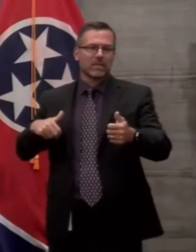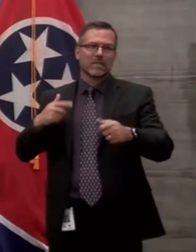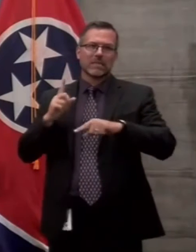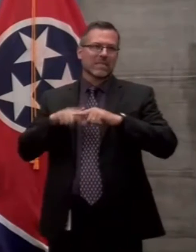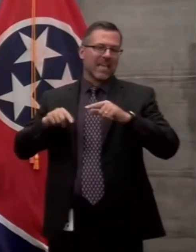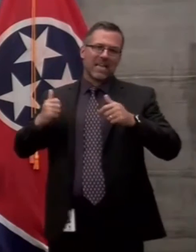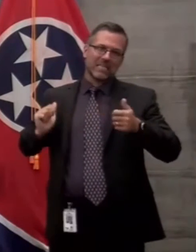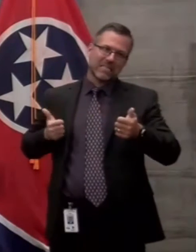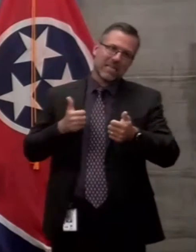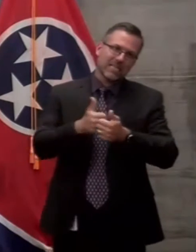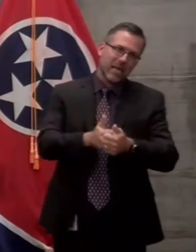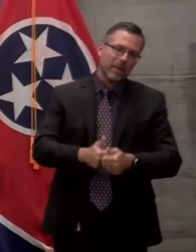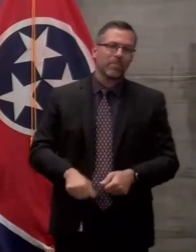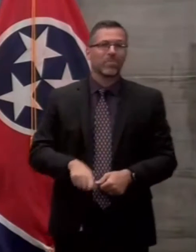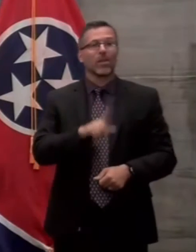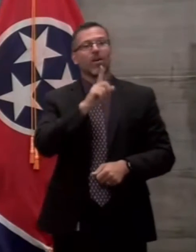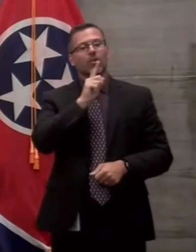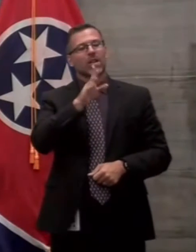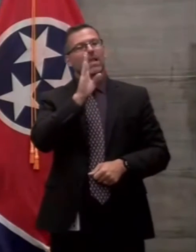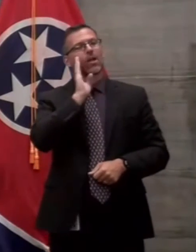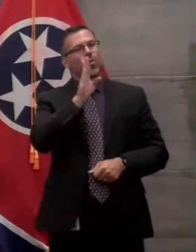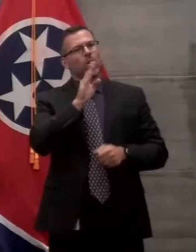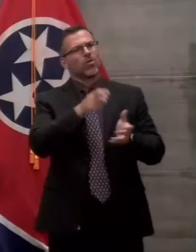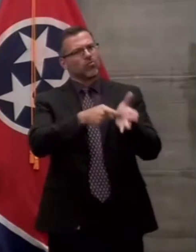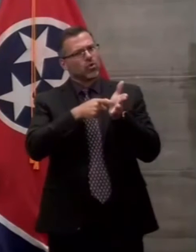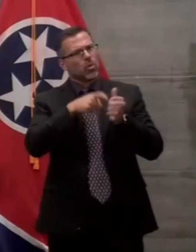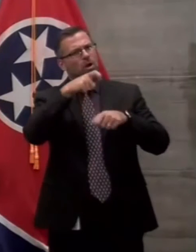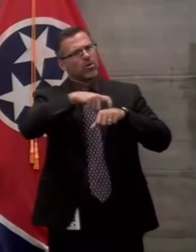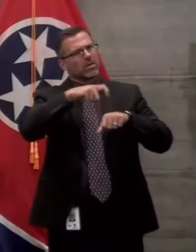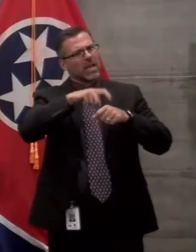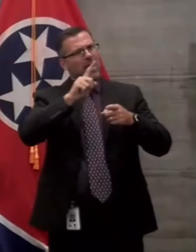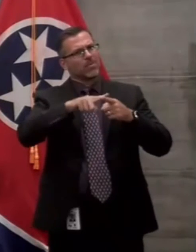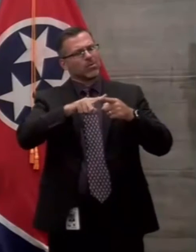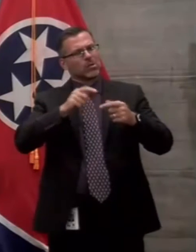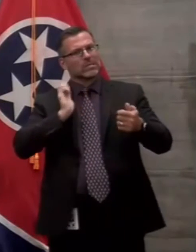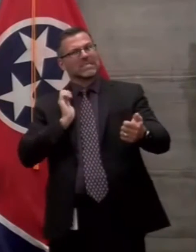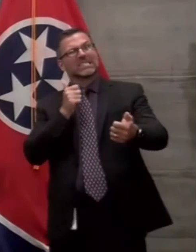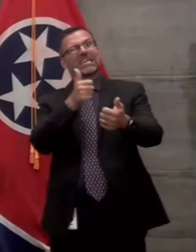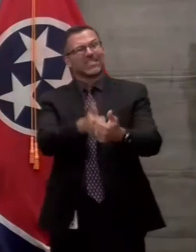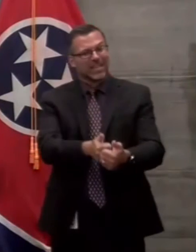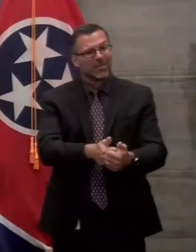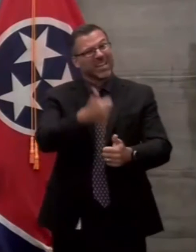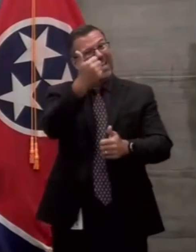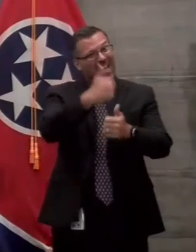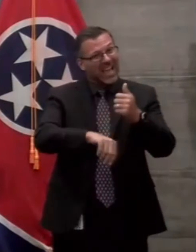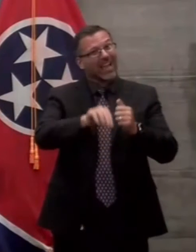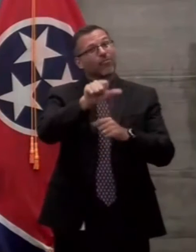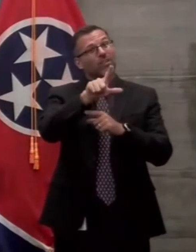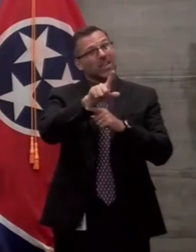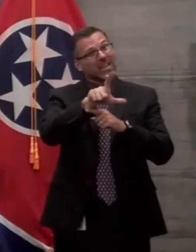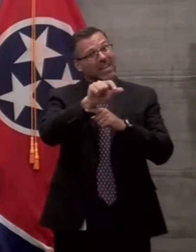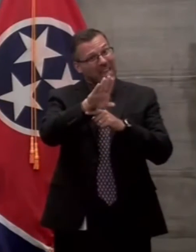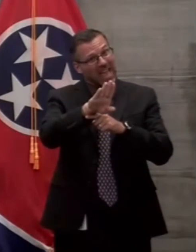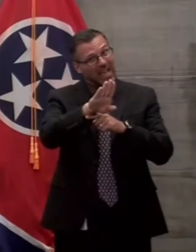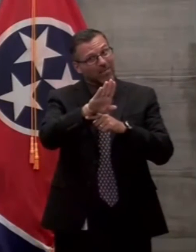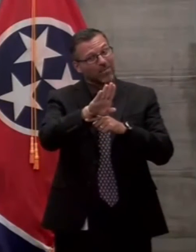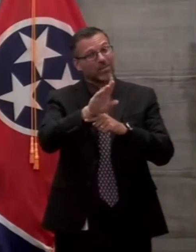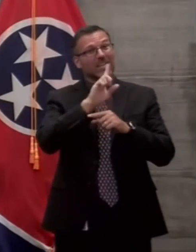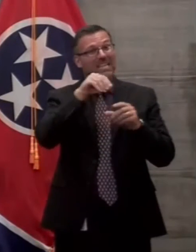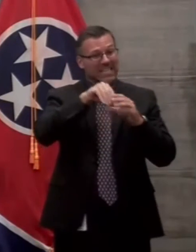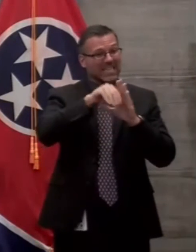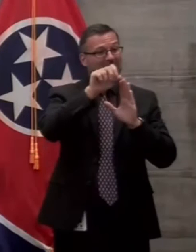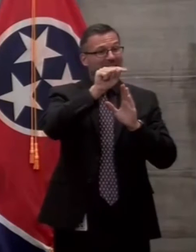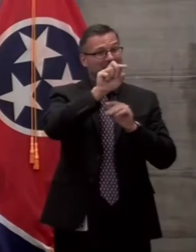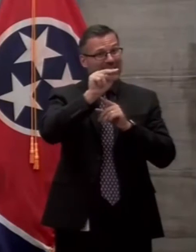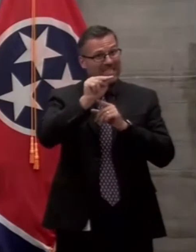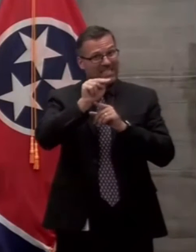some time to catch up with that demand because right now every single lab in the state and quite frankly in the nation is